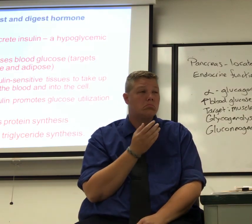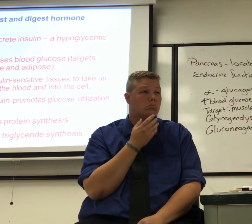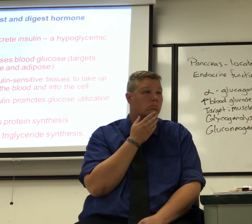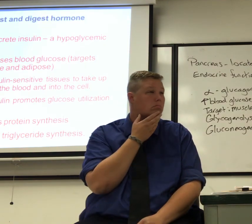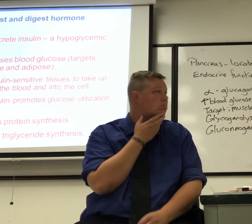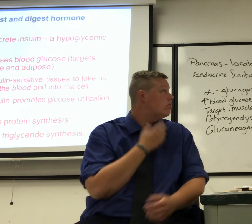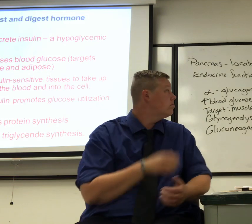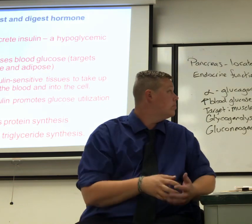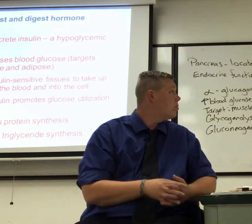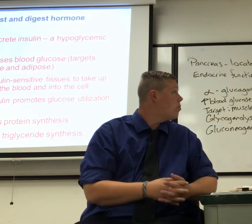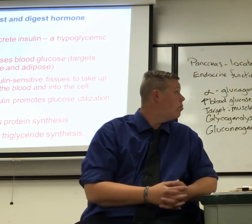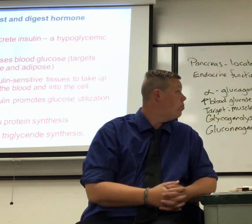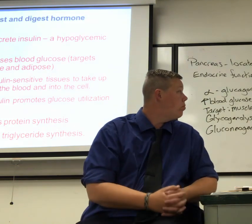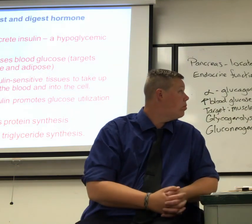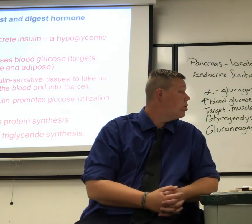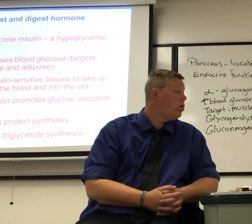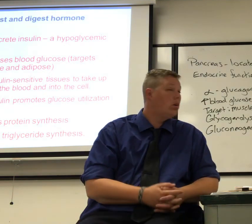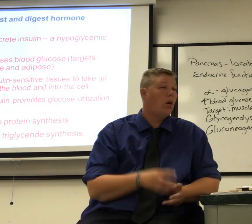Insulin, just to